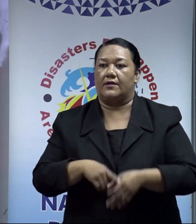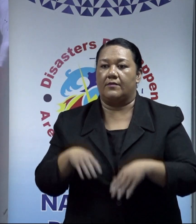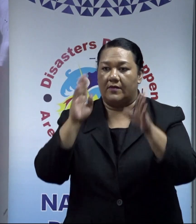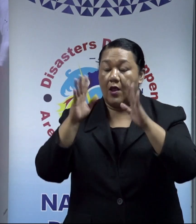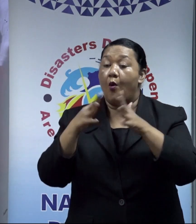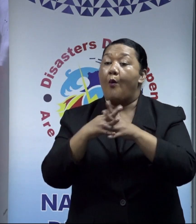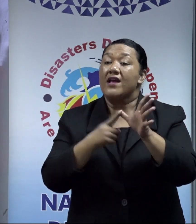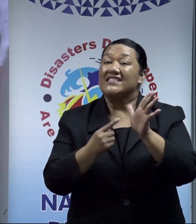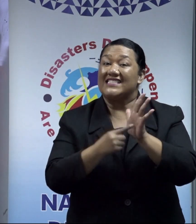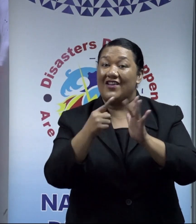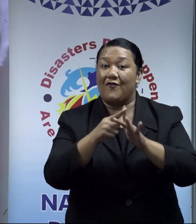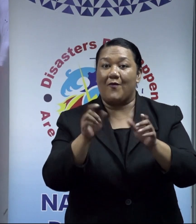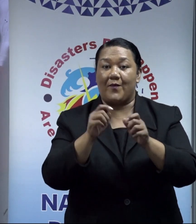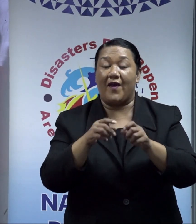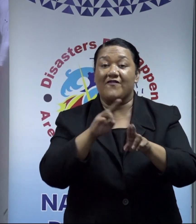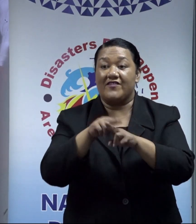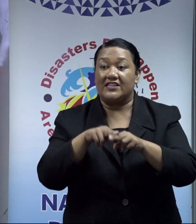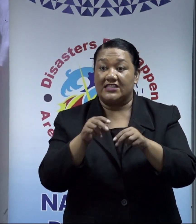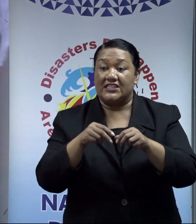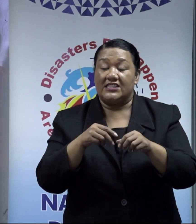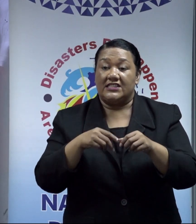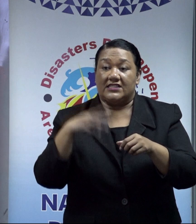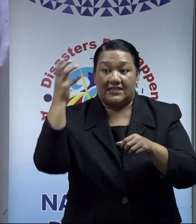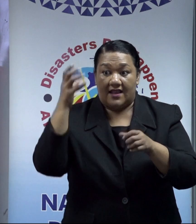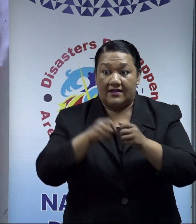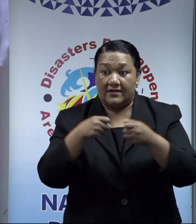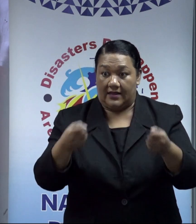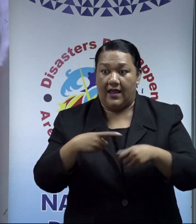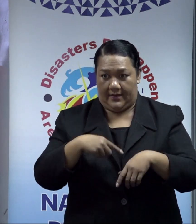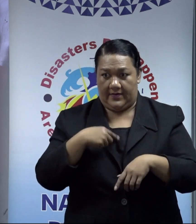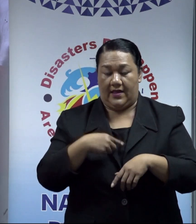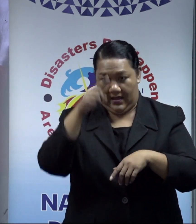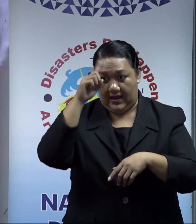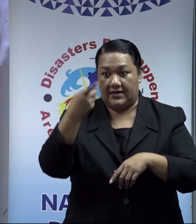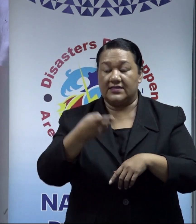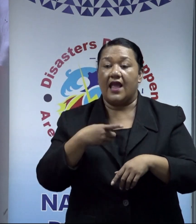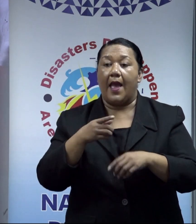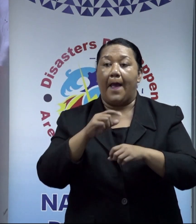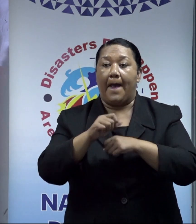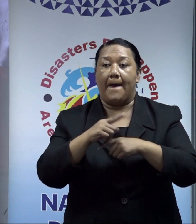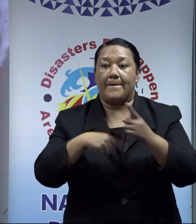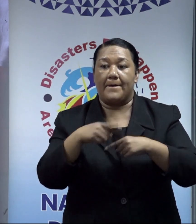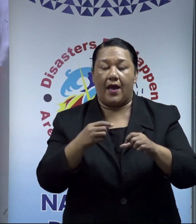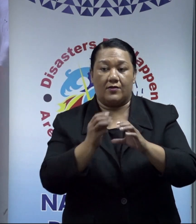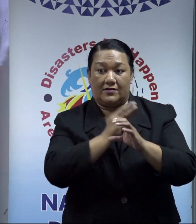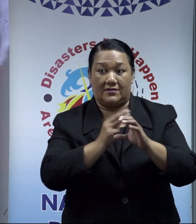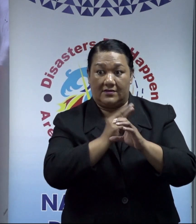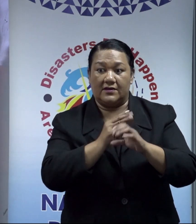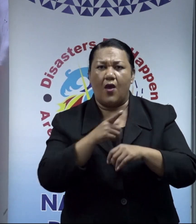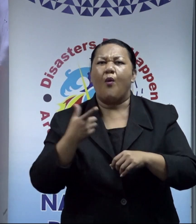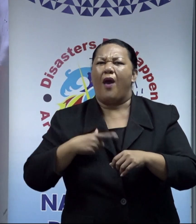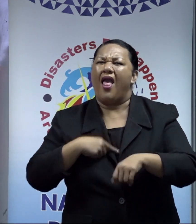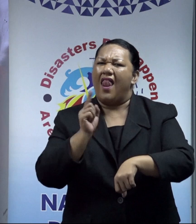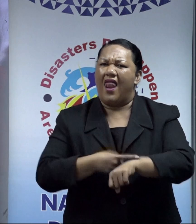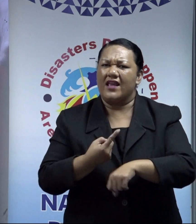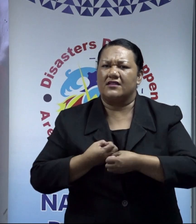working from the Fiji side. I understand the announcement that went up to the social media was at 9:30 for school. Why was it late?